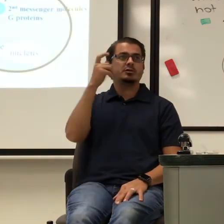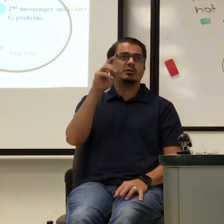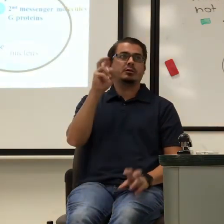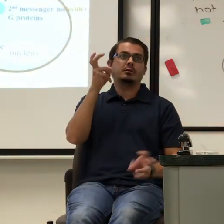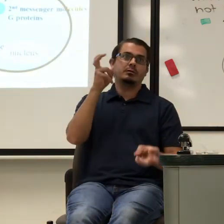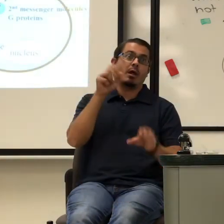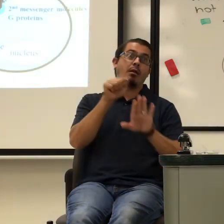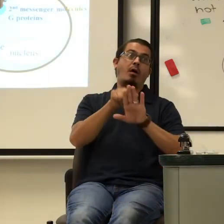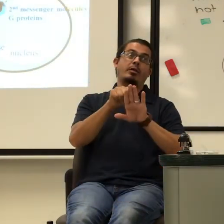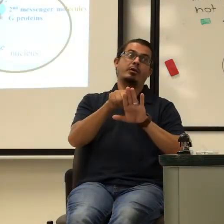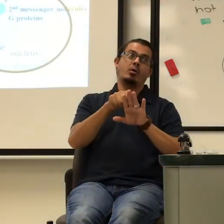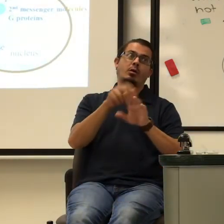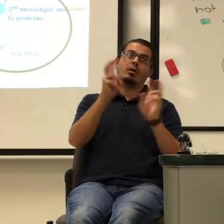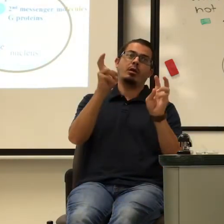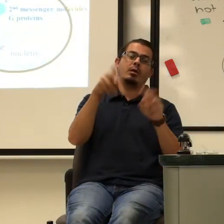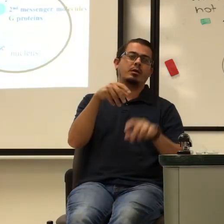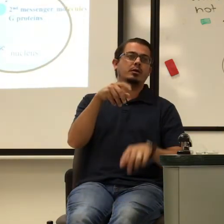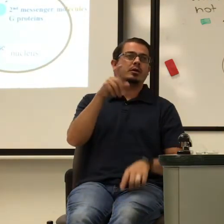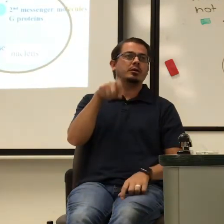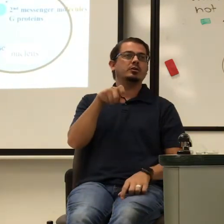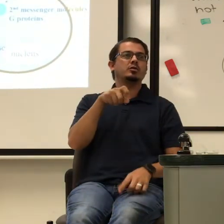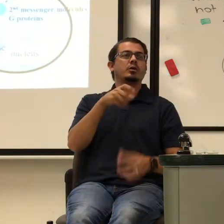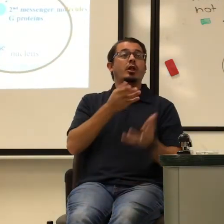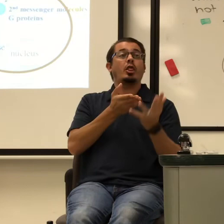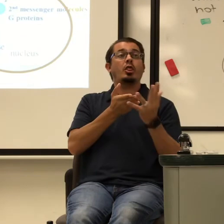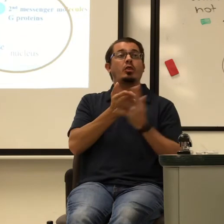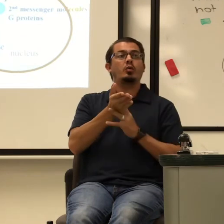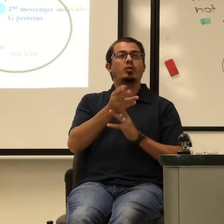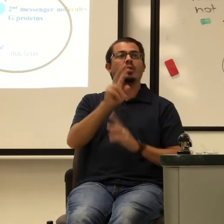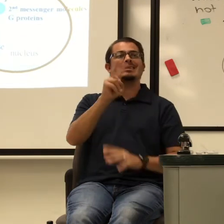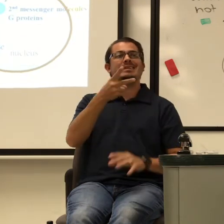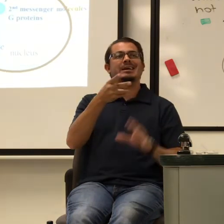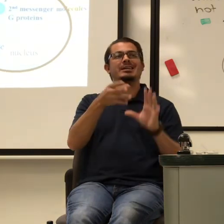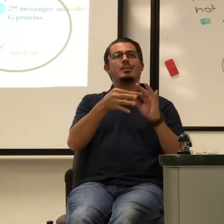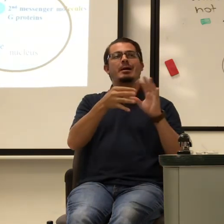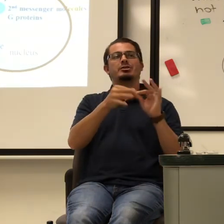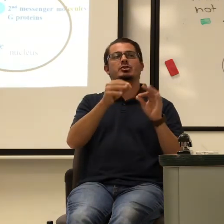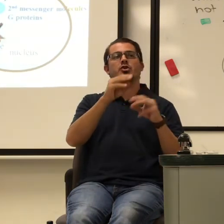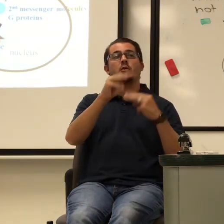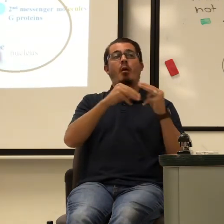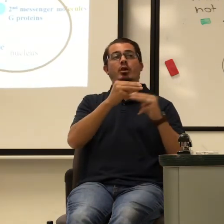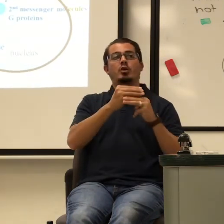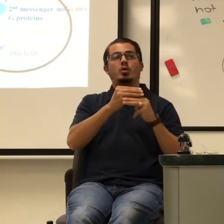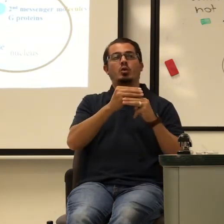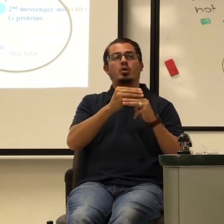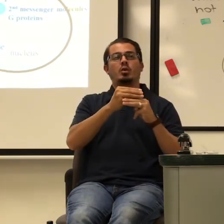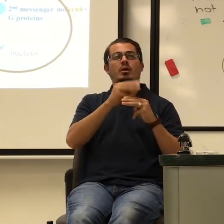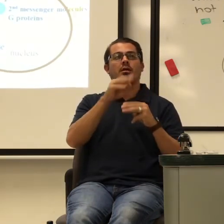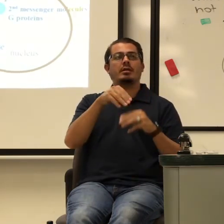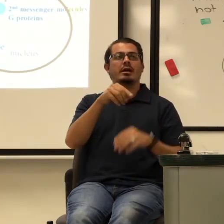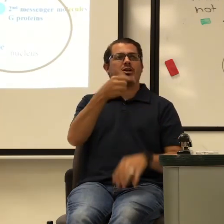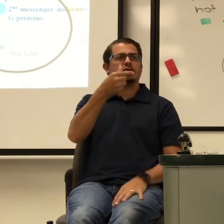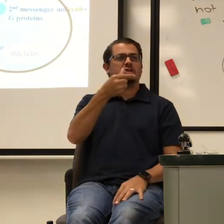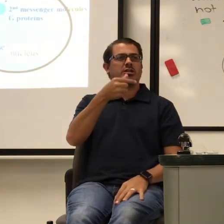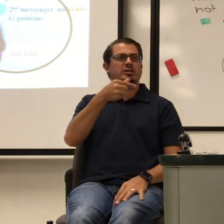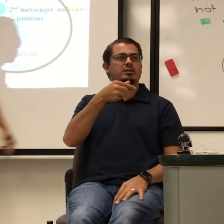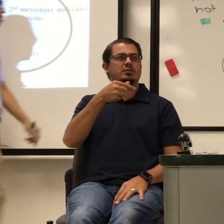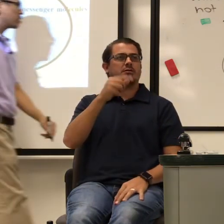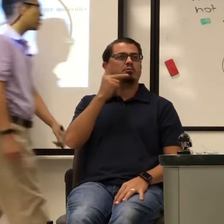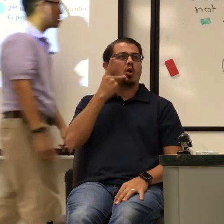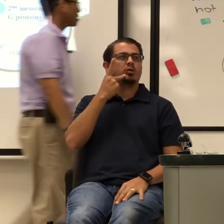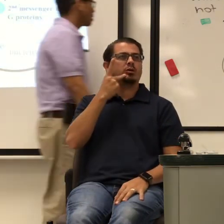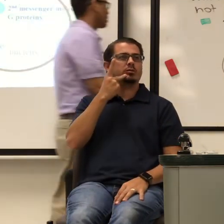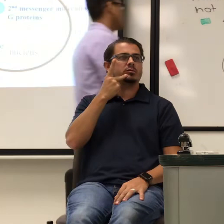door, so to speak, you have to act through second messenger molecules, and the G proteins are the commonest ones I usually present.